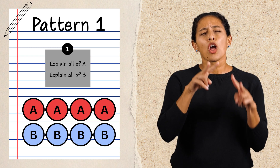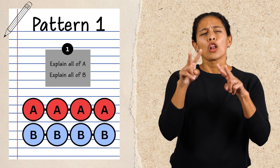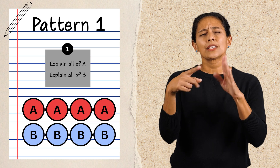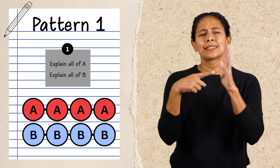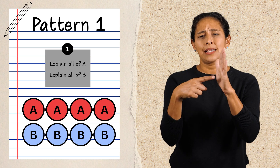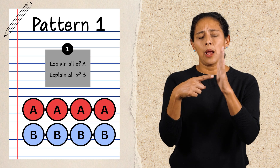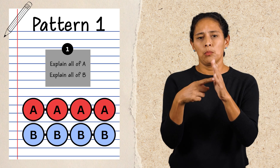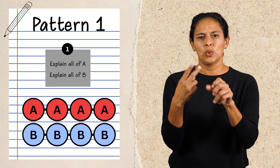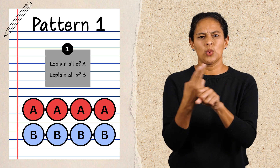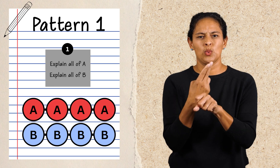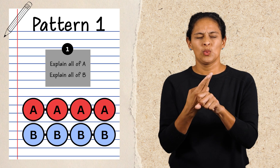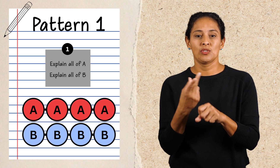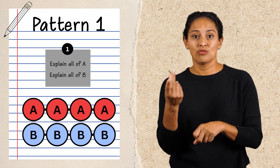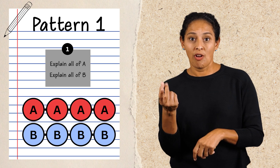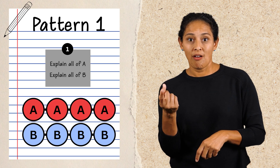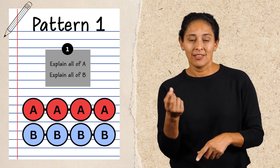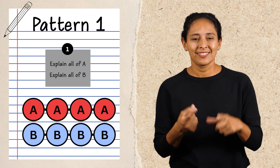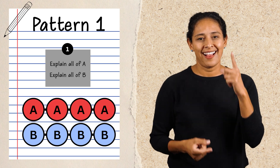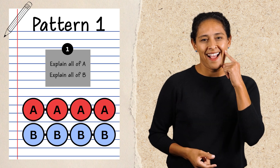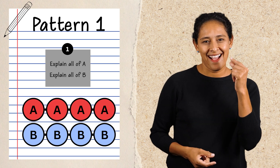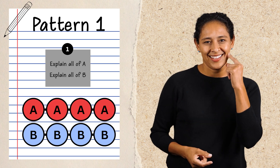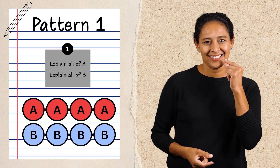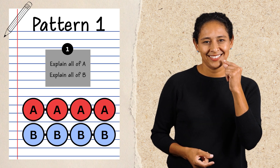Let's look at an example using dogs and cats.